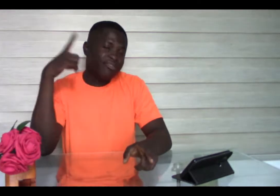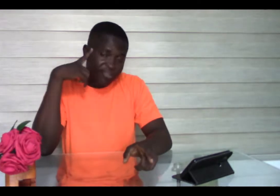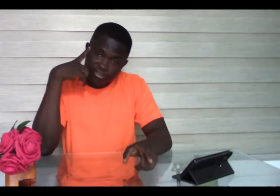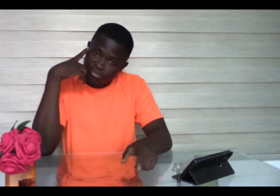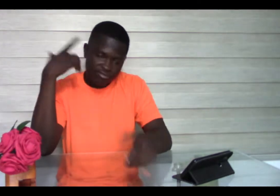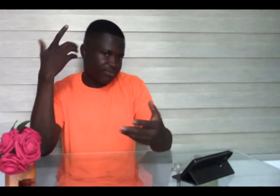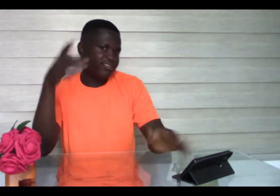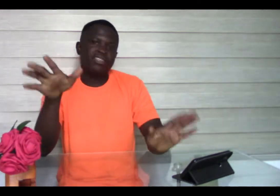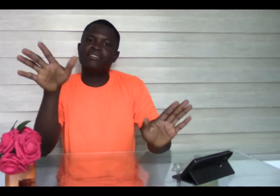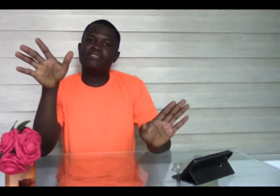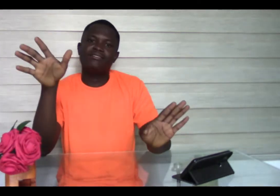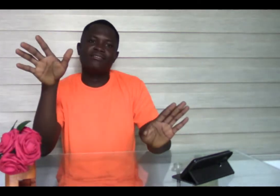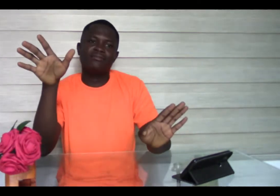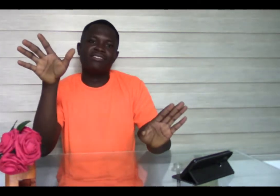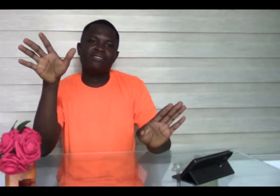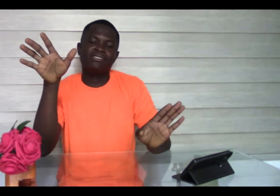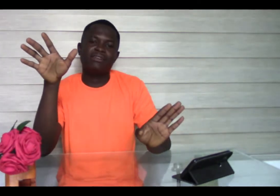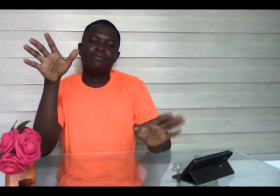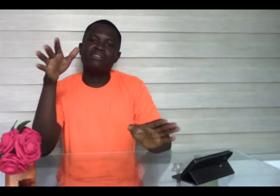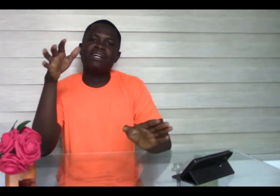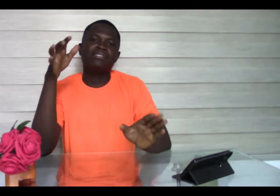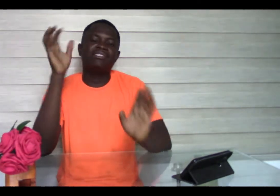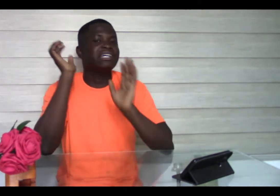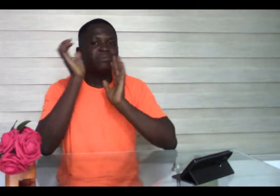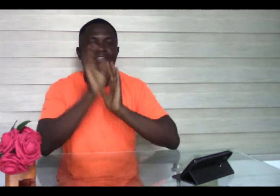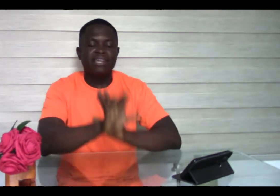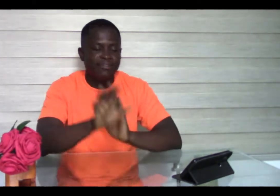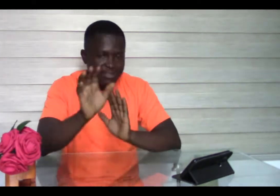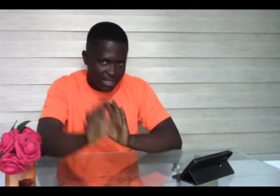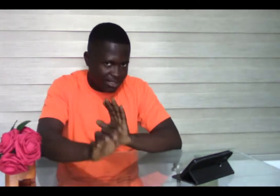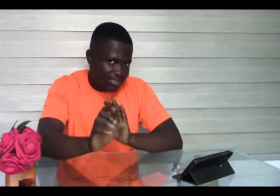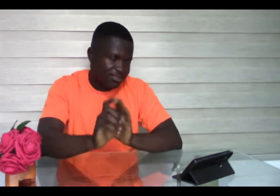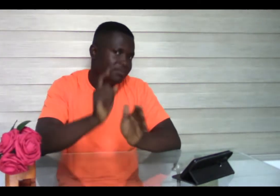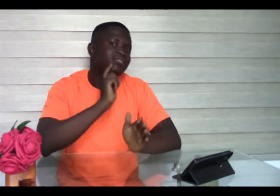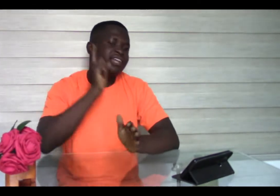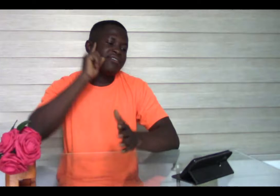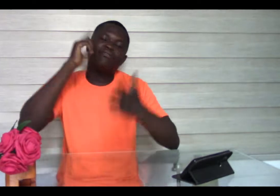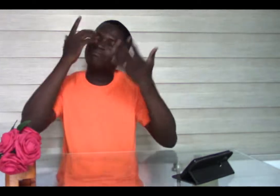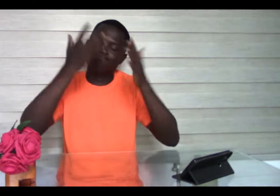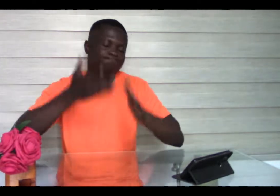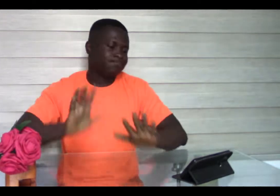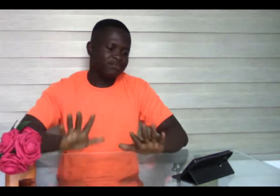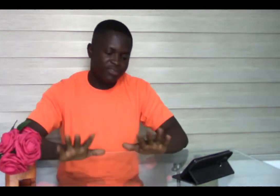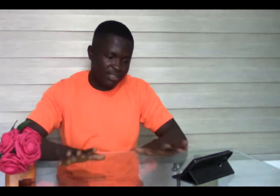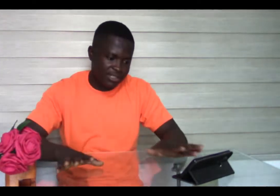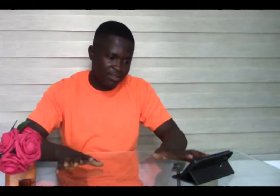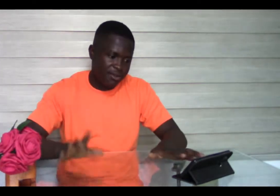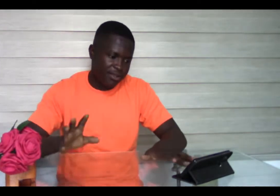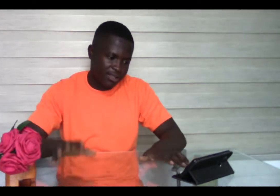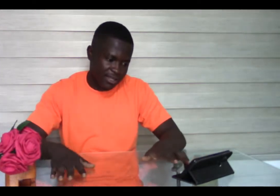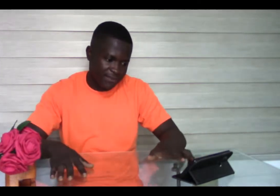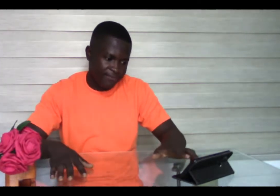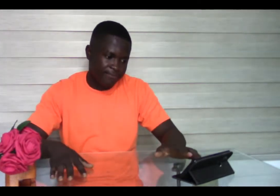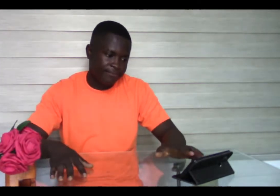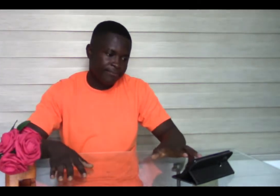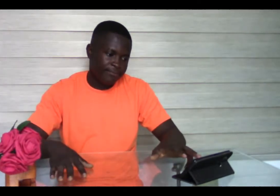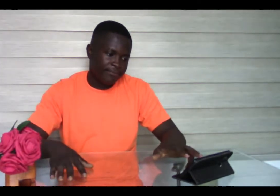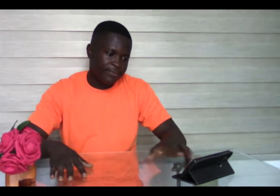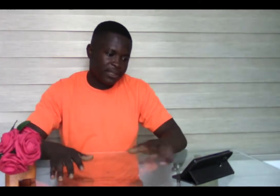deaf. Finished. So what she was telling me is that she has been deaf since. So deaf. Finish. Okay. Let's